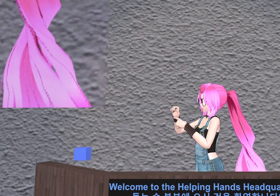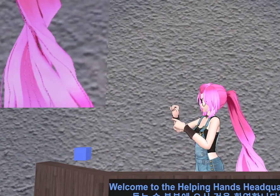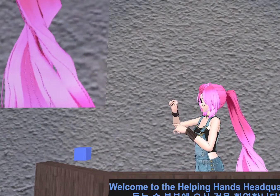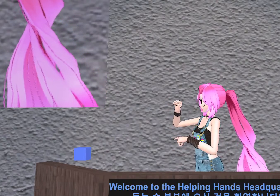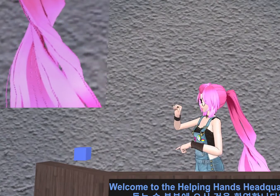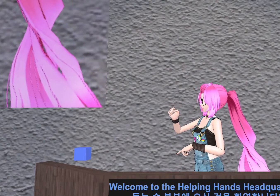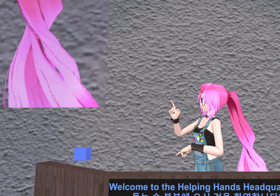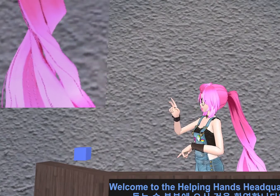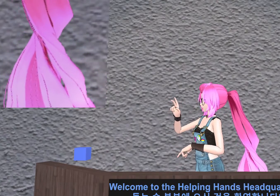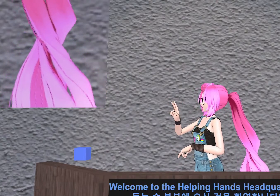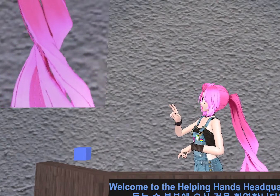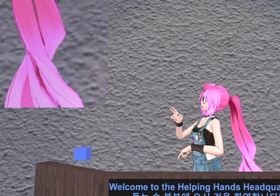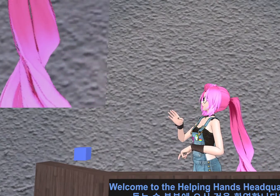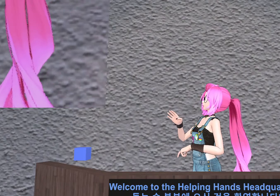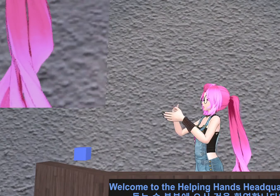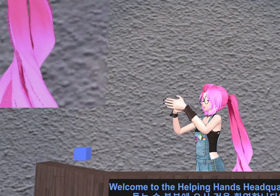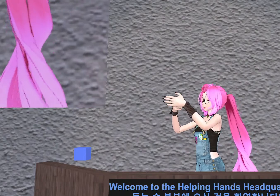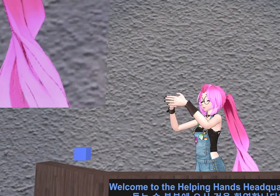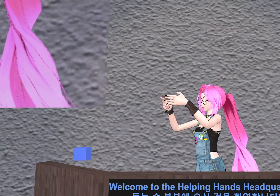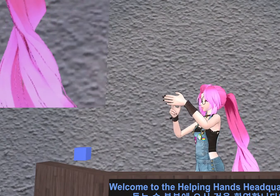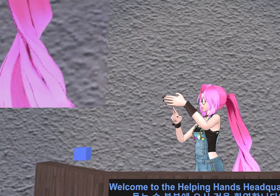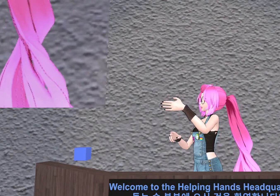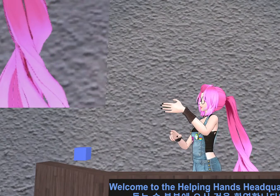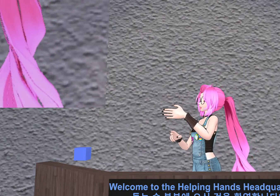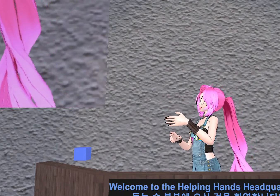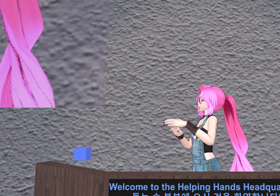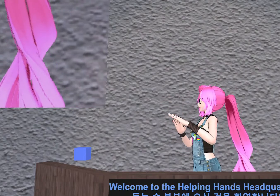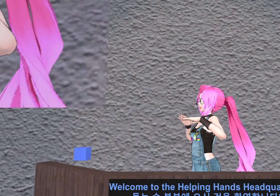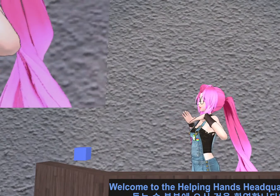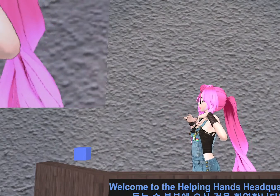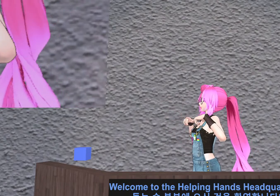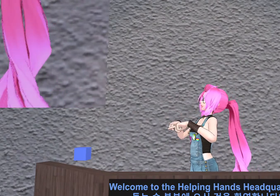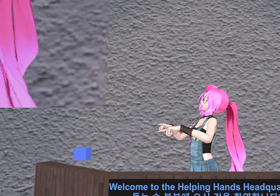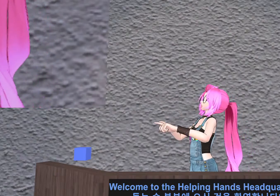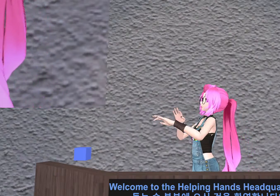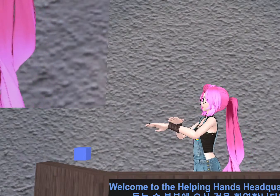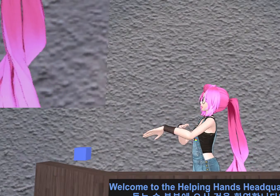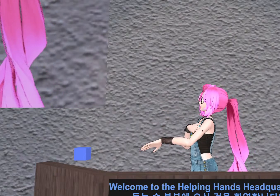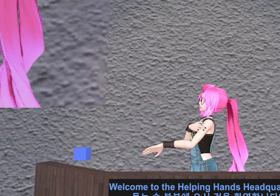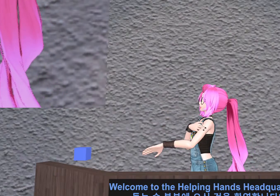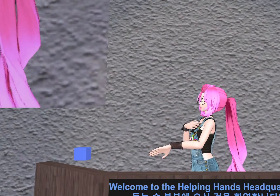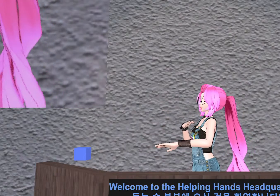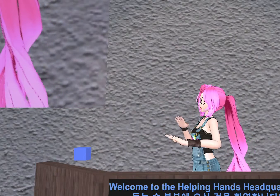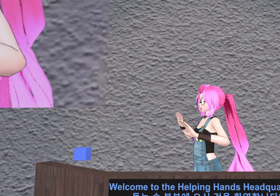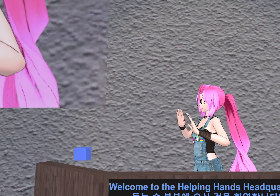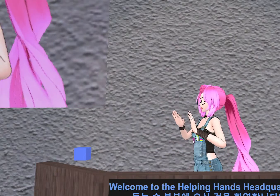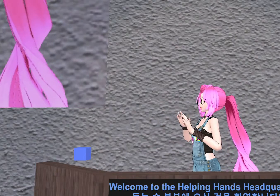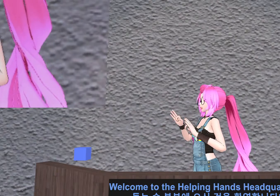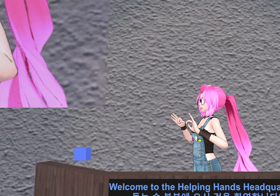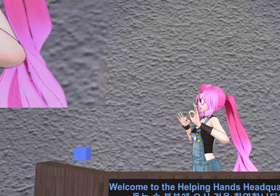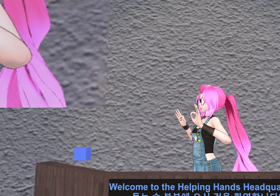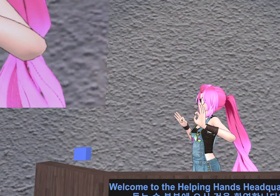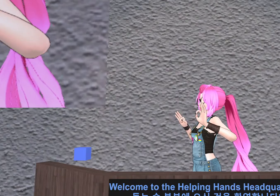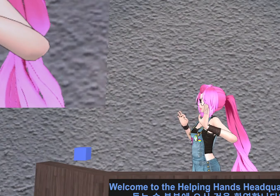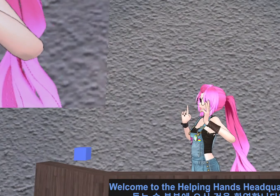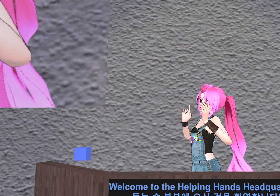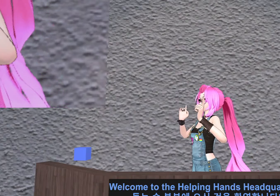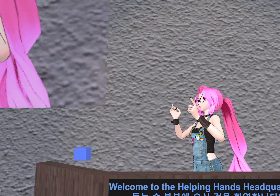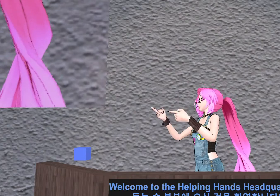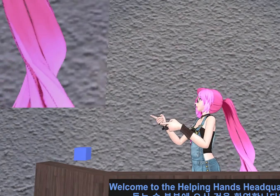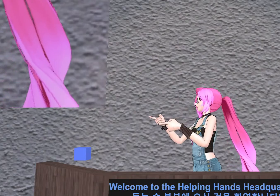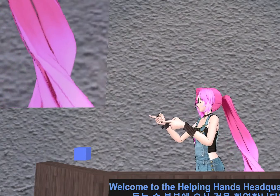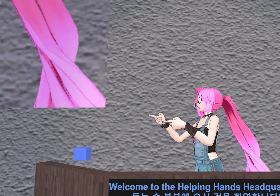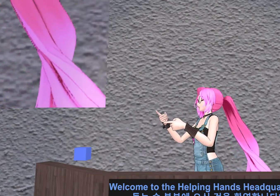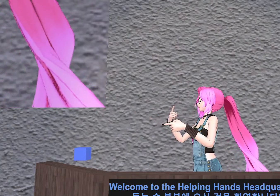Okay, if you look in the resources tab, there's gonna be a link to the video and it just goes super in depth, super slow, and it just explains